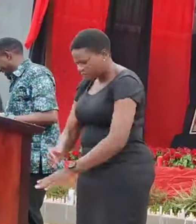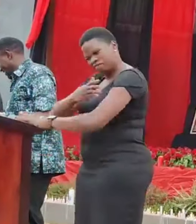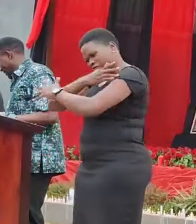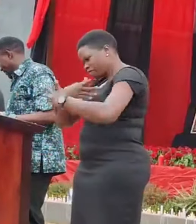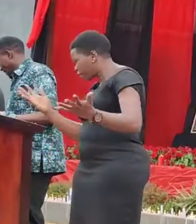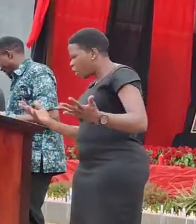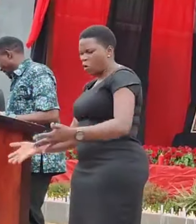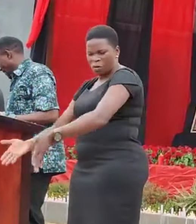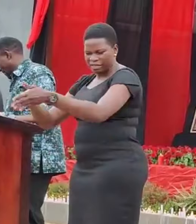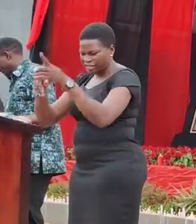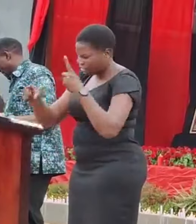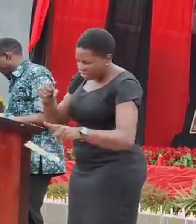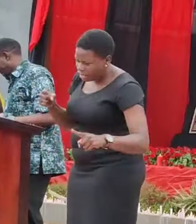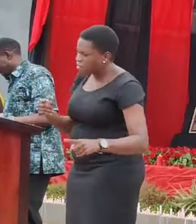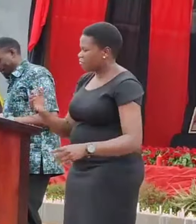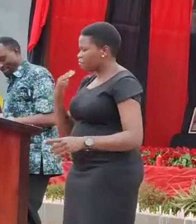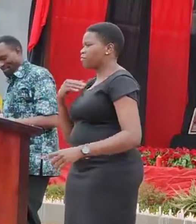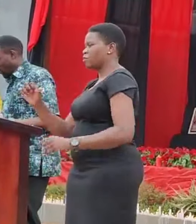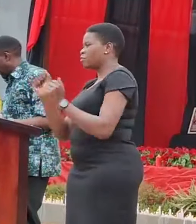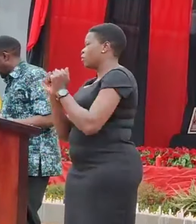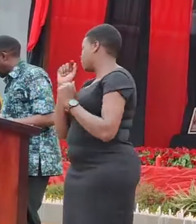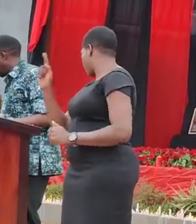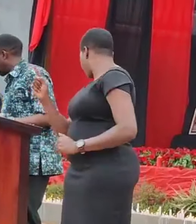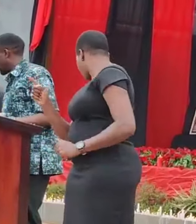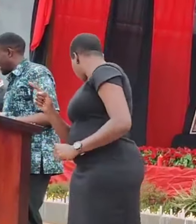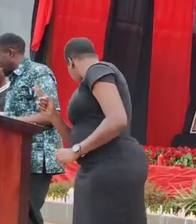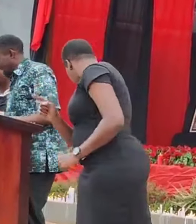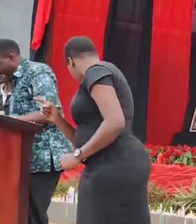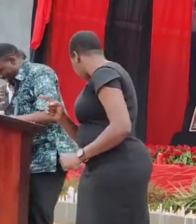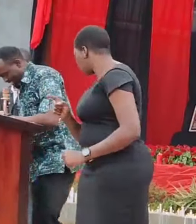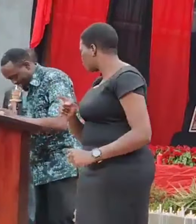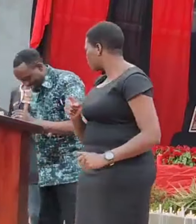wabatudda tuliwamu